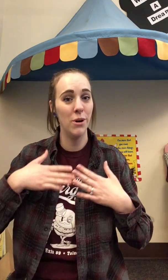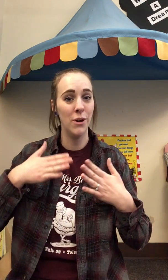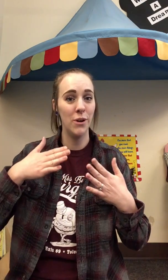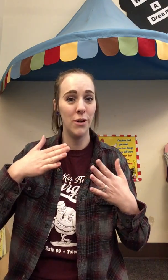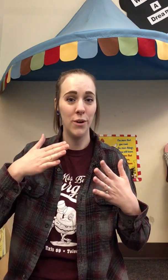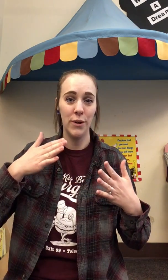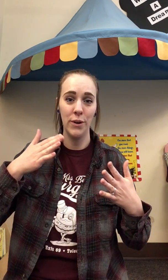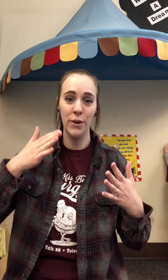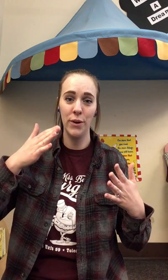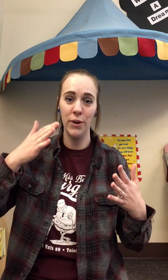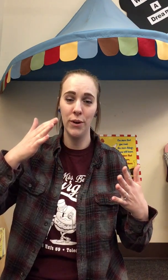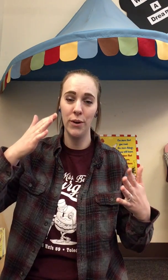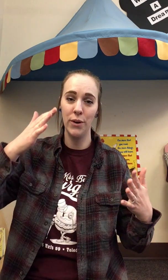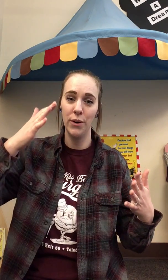bubble.